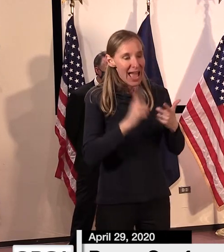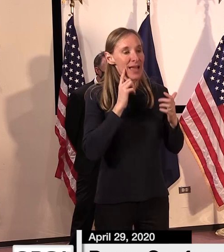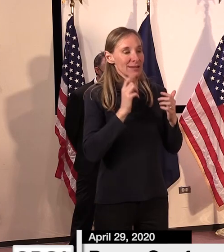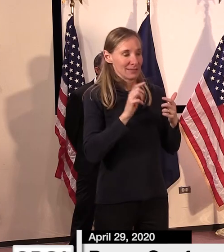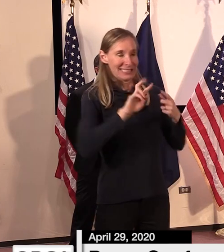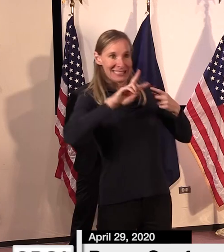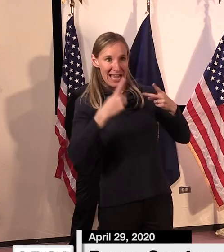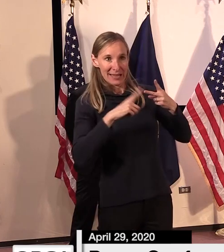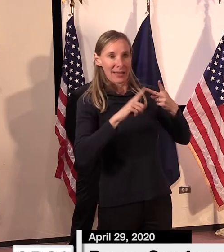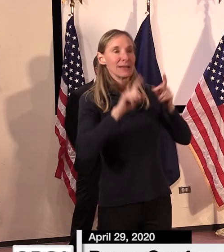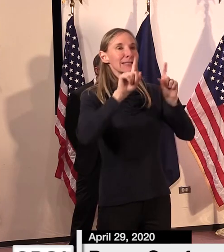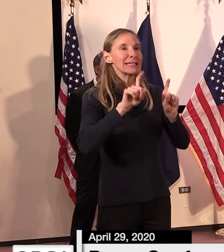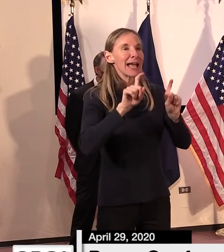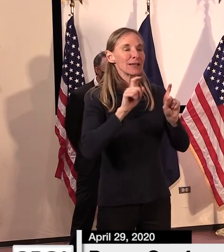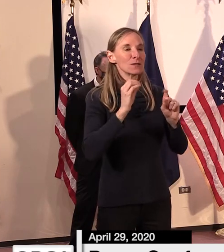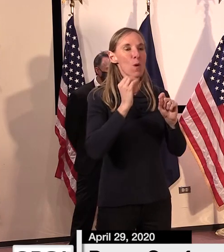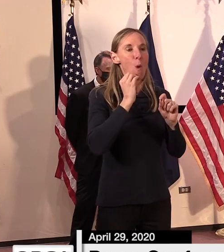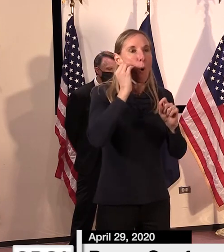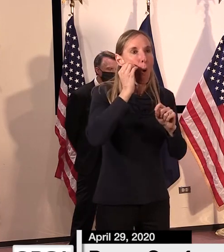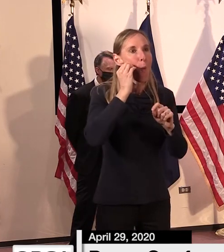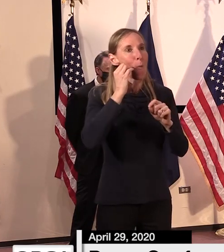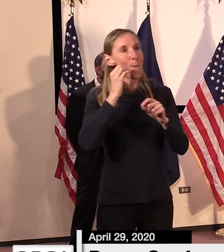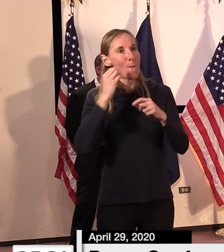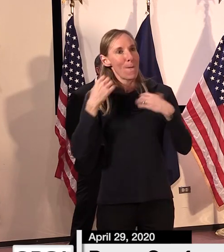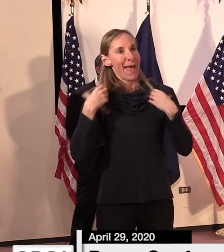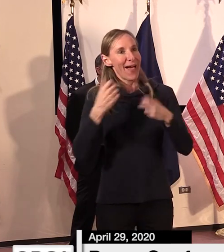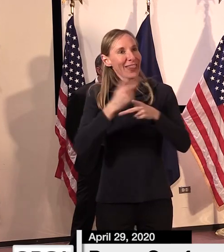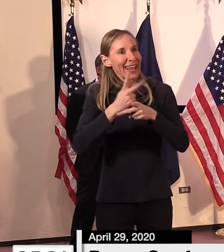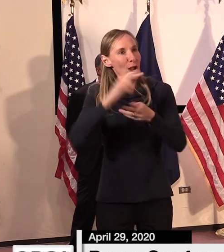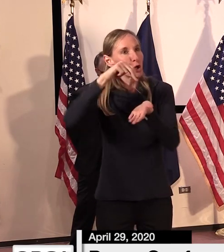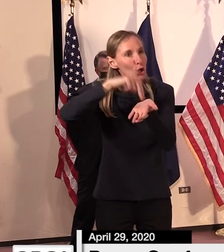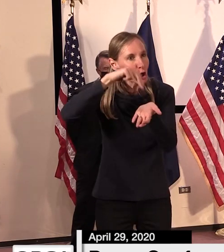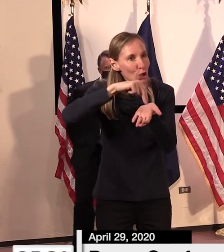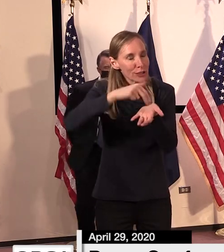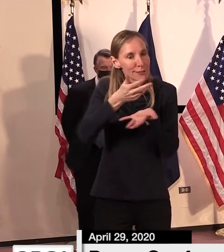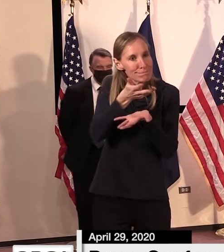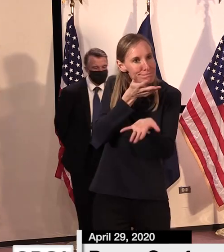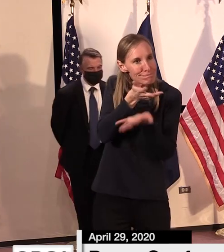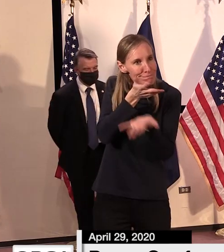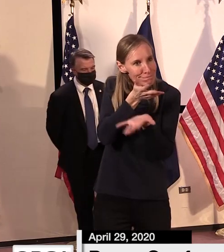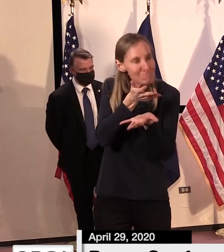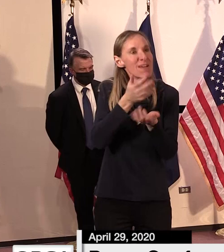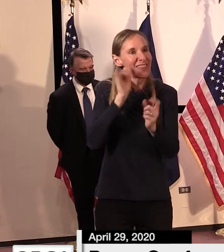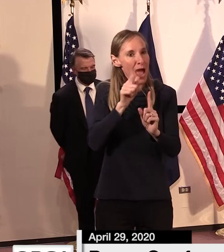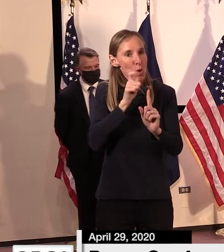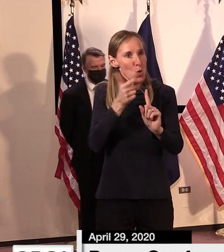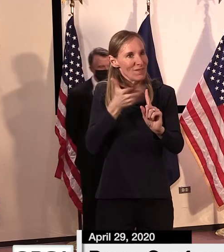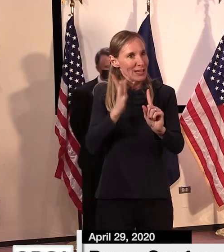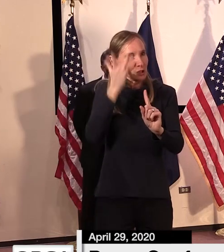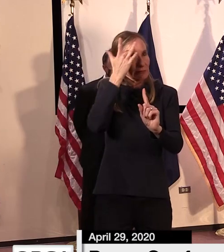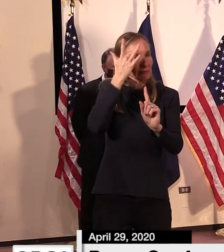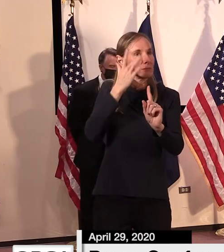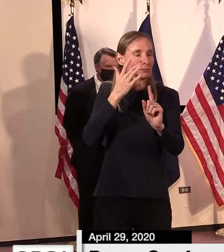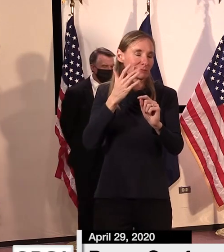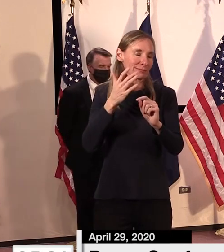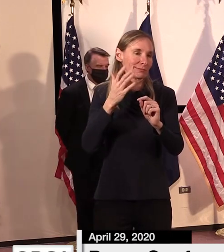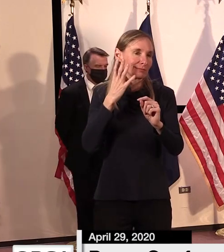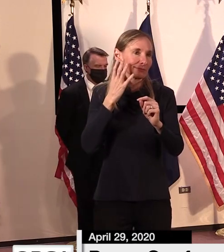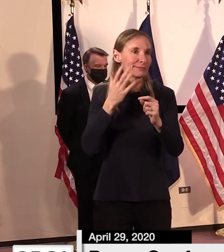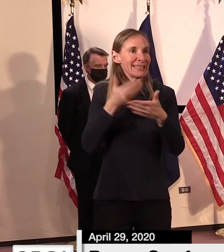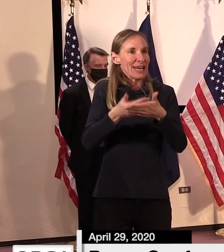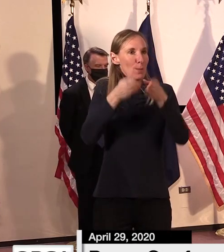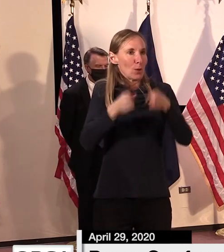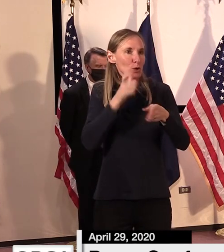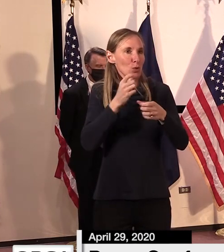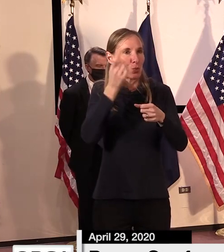workers who have had direct interaction with a COVID-positive individual. While these workers certainly take every